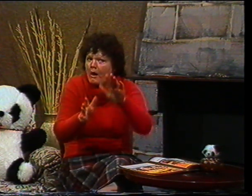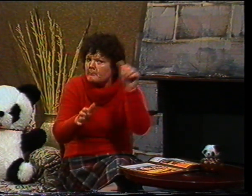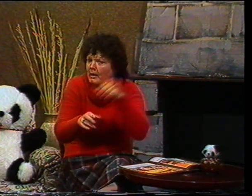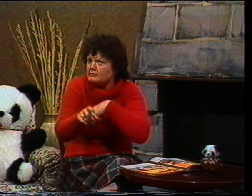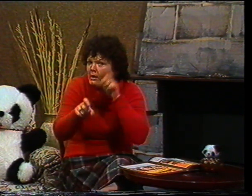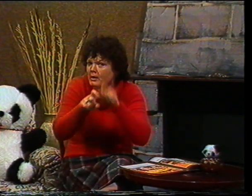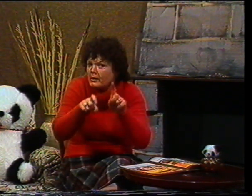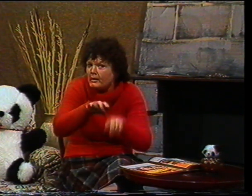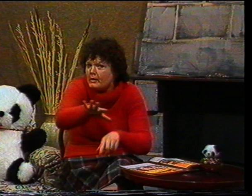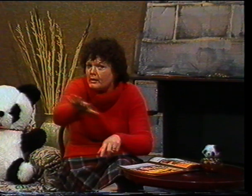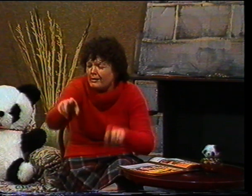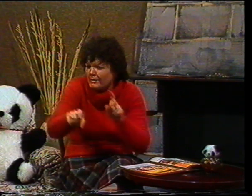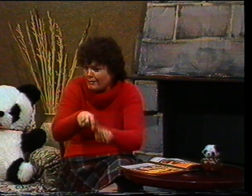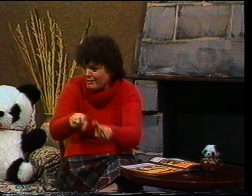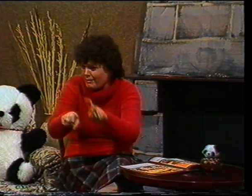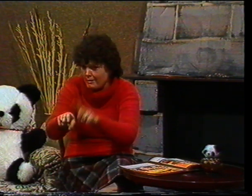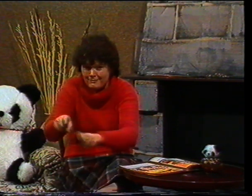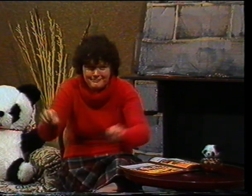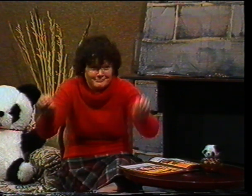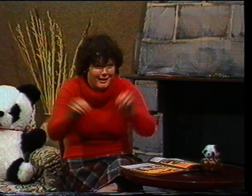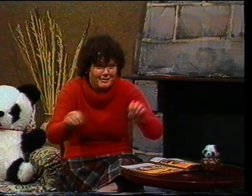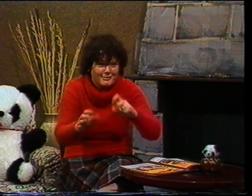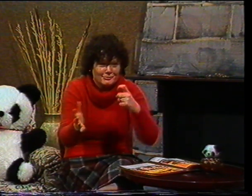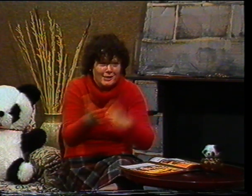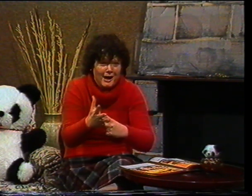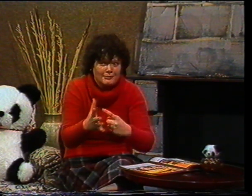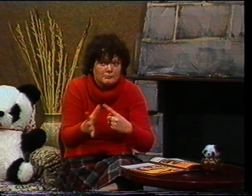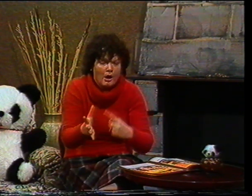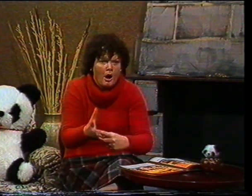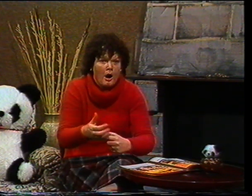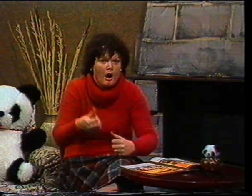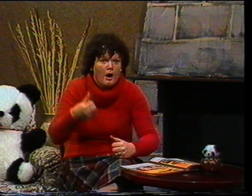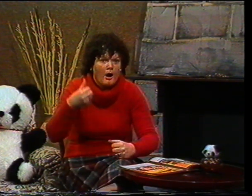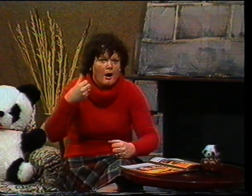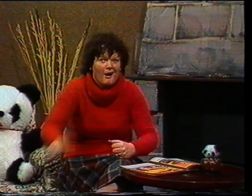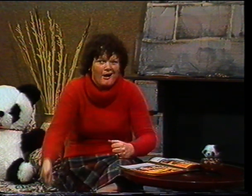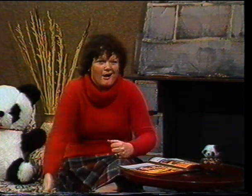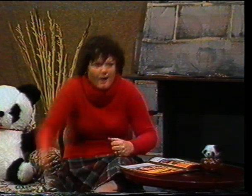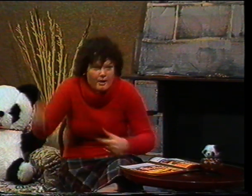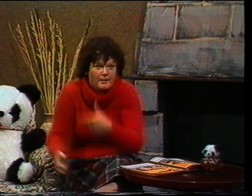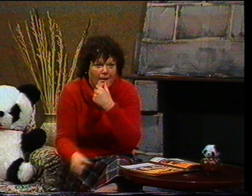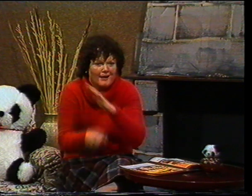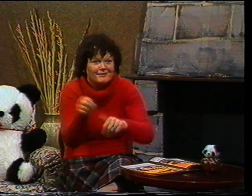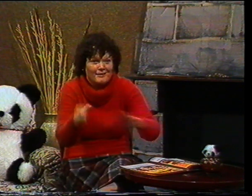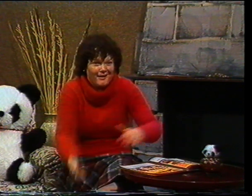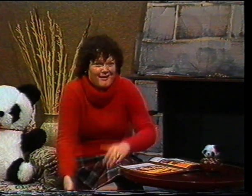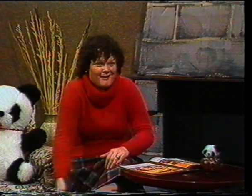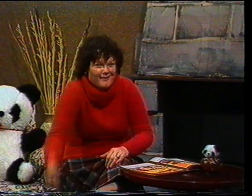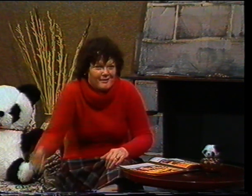But wait a minute. I better have a good check around. And there's no sign of the rats. That's marvellous. The man has